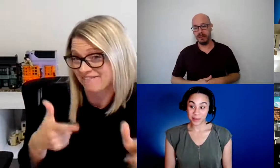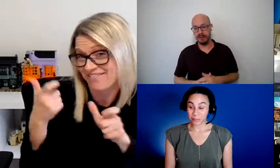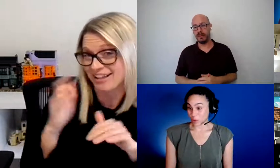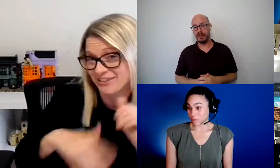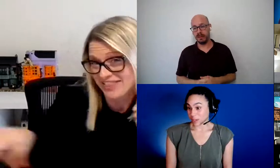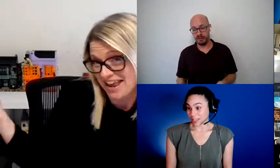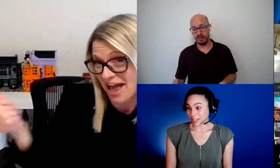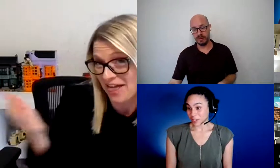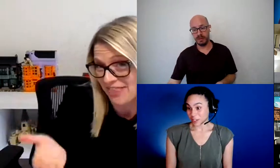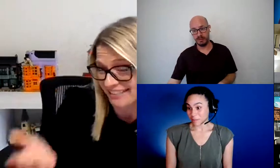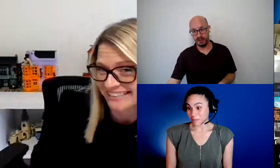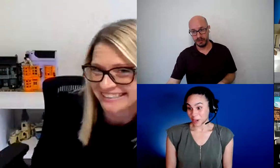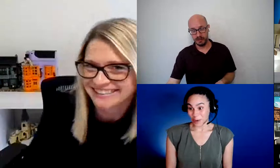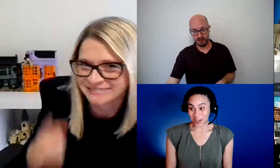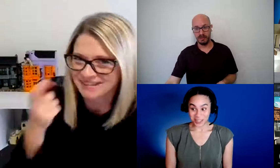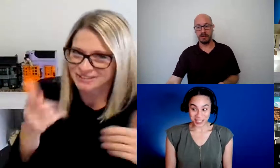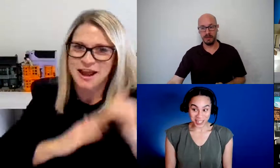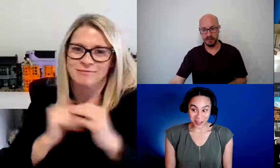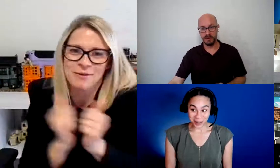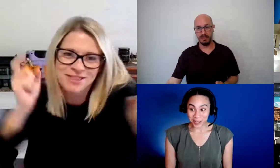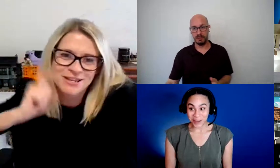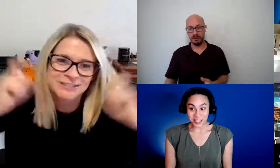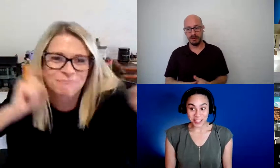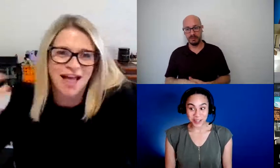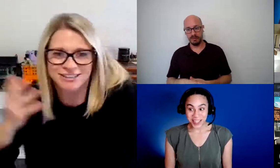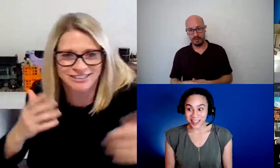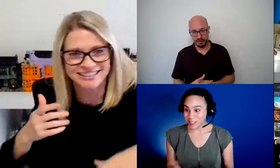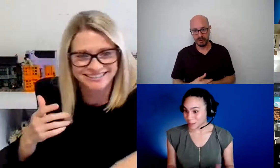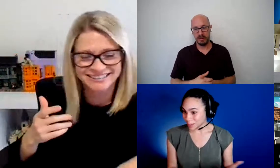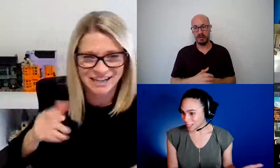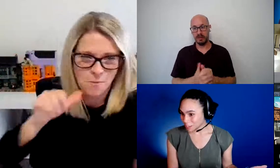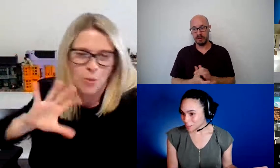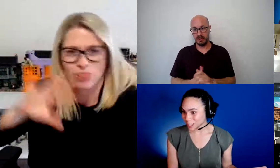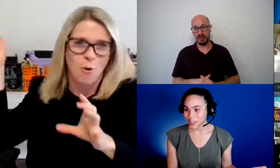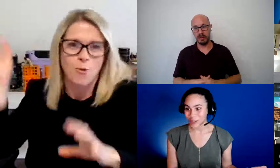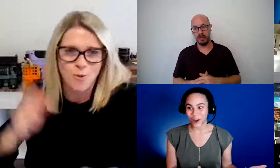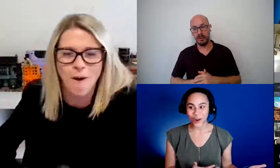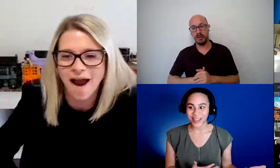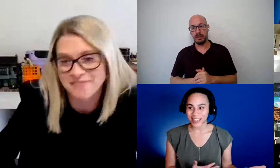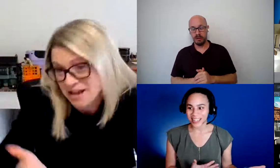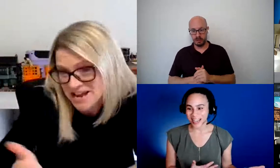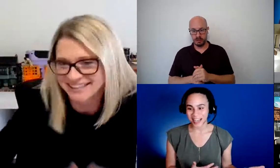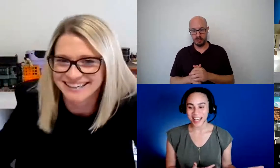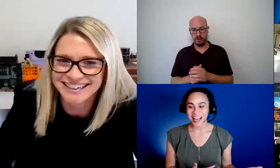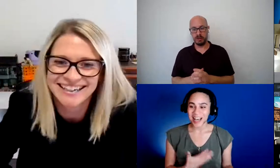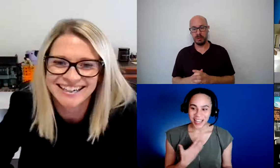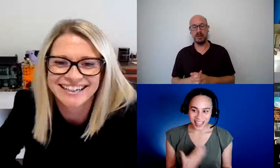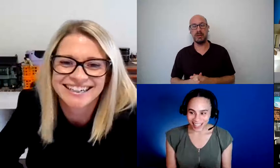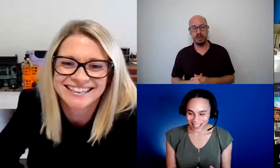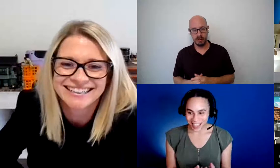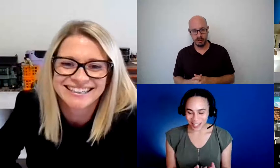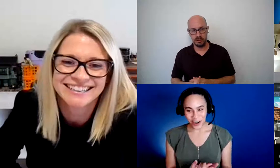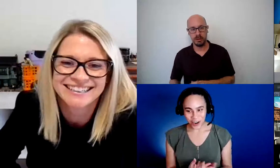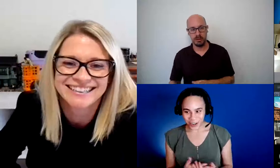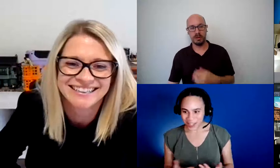You might actually acquire sign language faster than somebody else because you're already, you're already